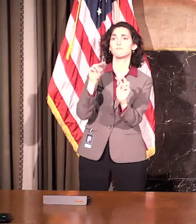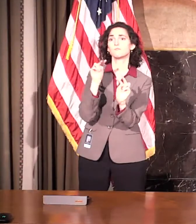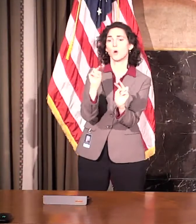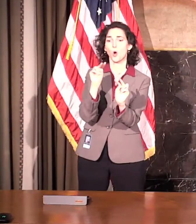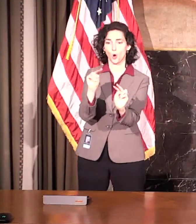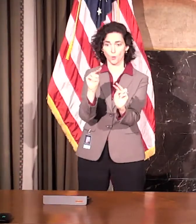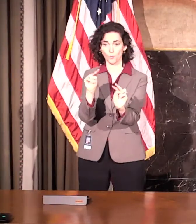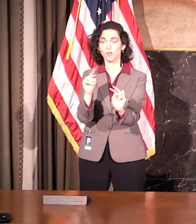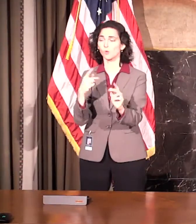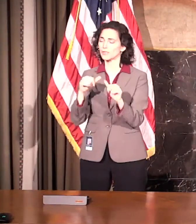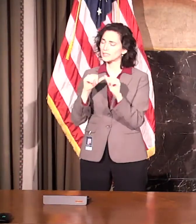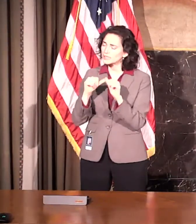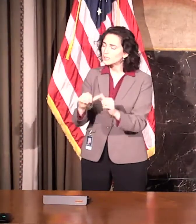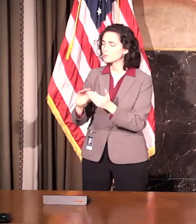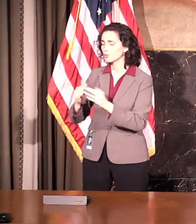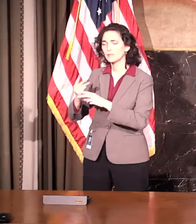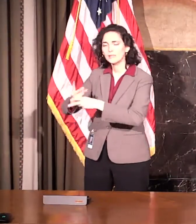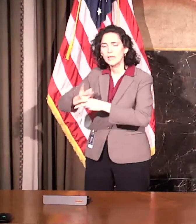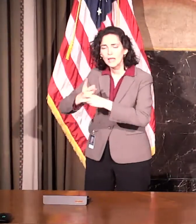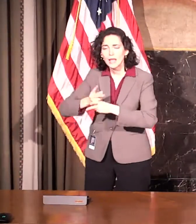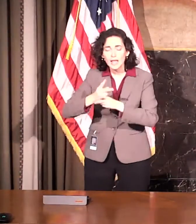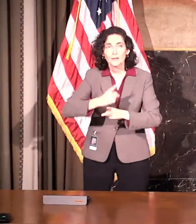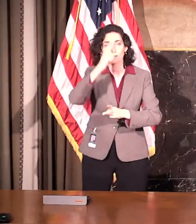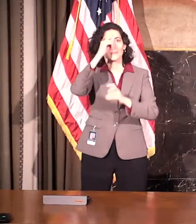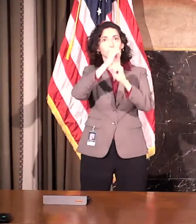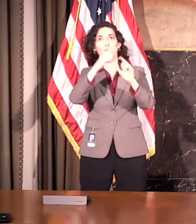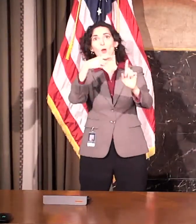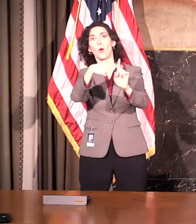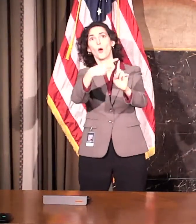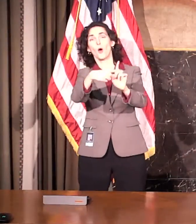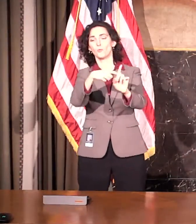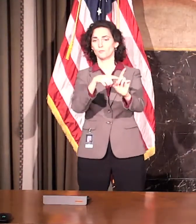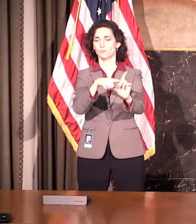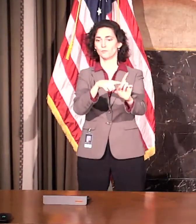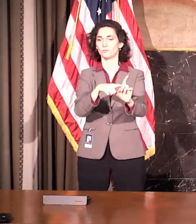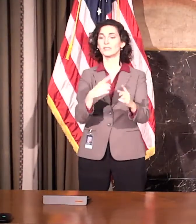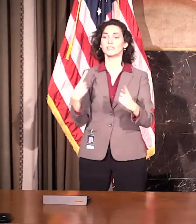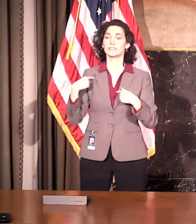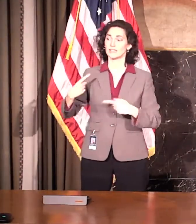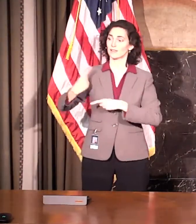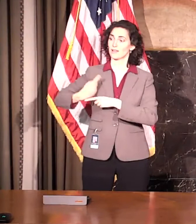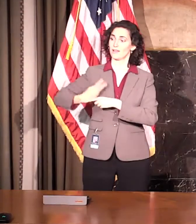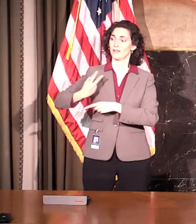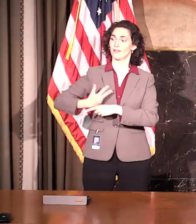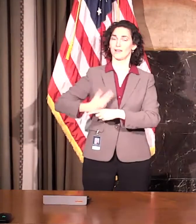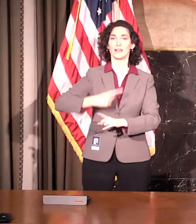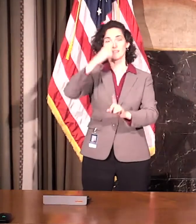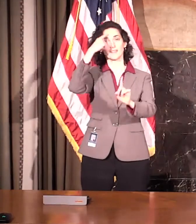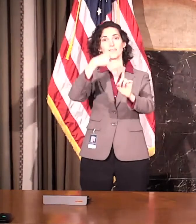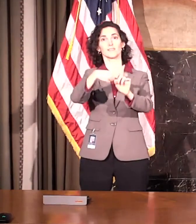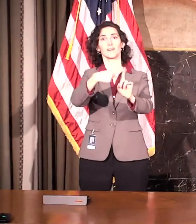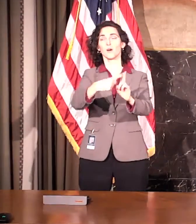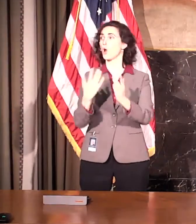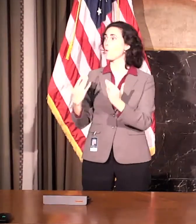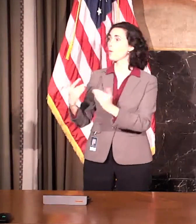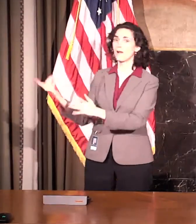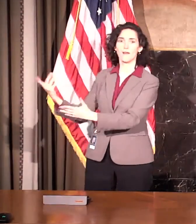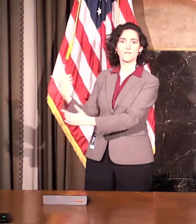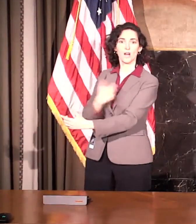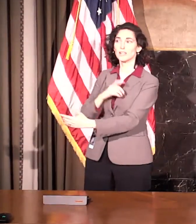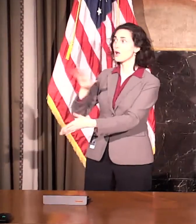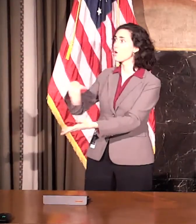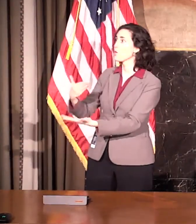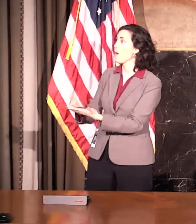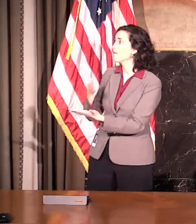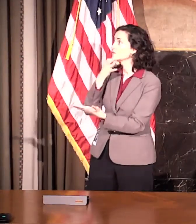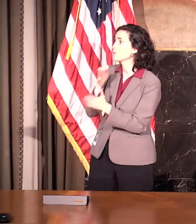our community. Hope has been high for many days as we anticipated the receipt of our vaccine. I